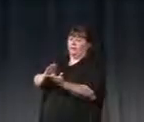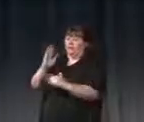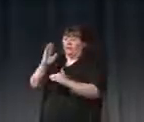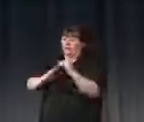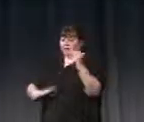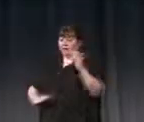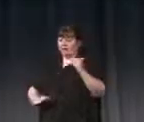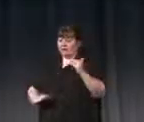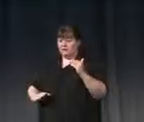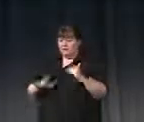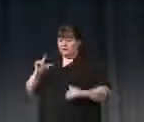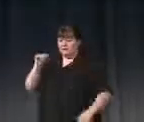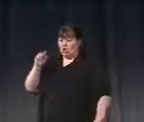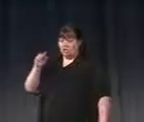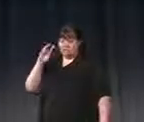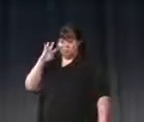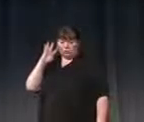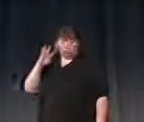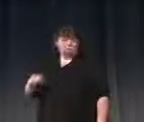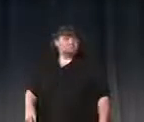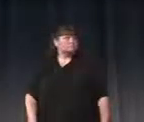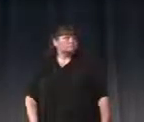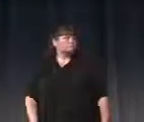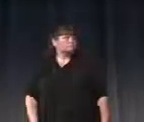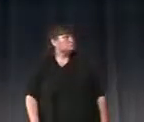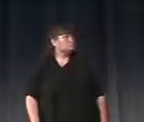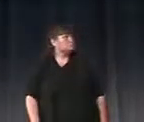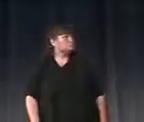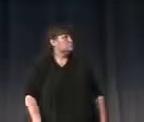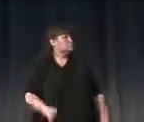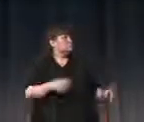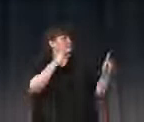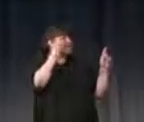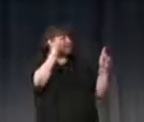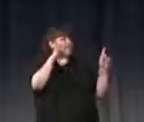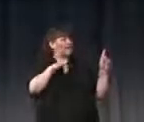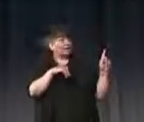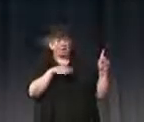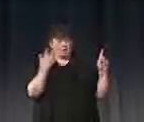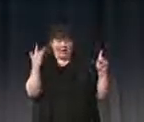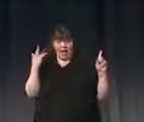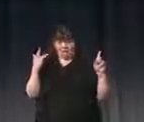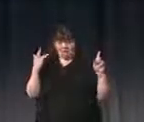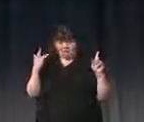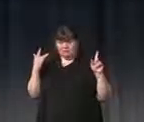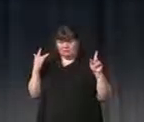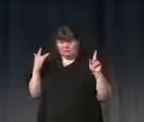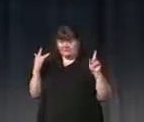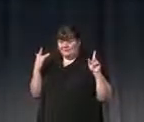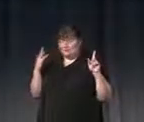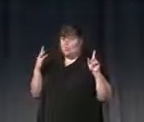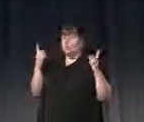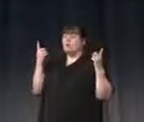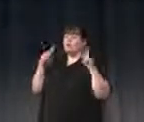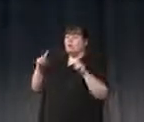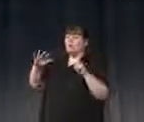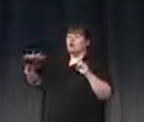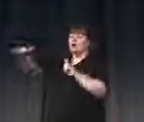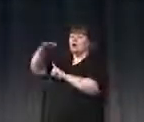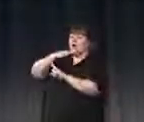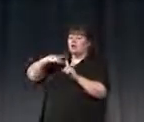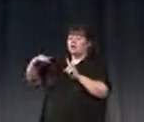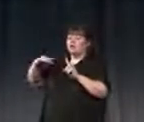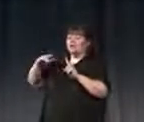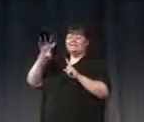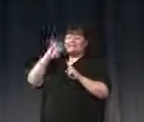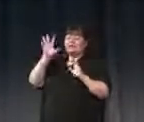at the low frequencies. And you can think of that as a product of the absorptive properties of typical